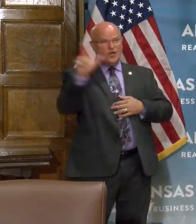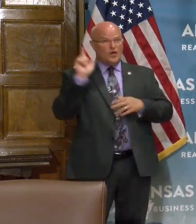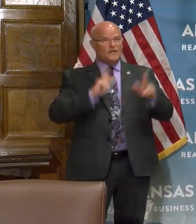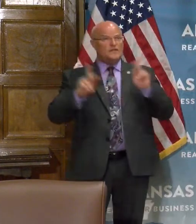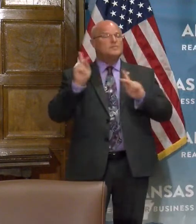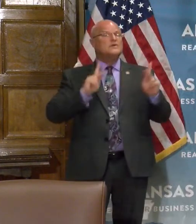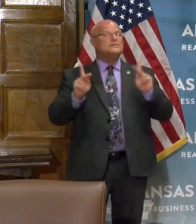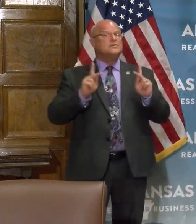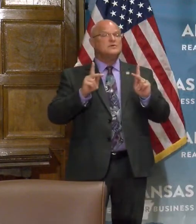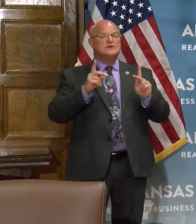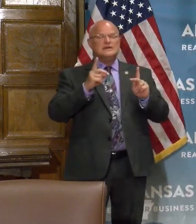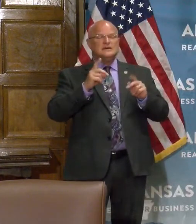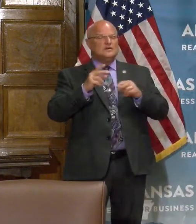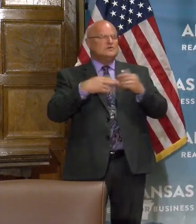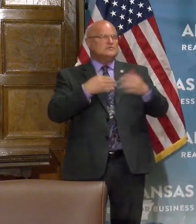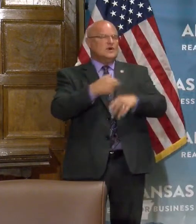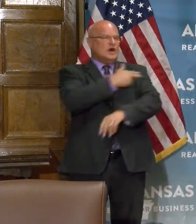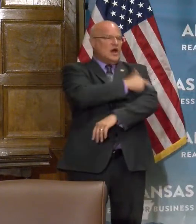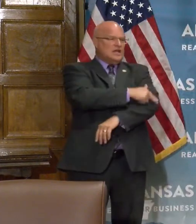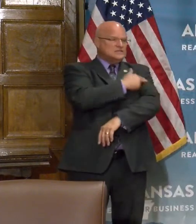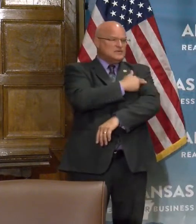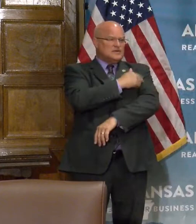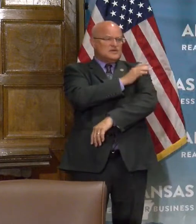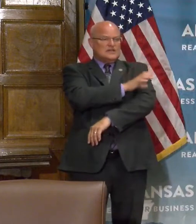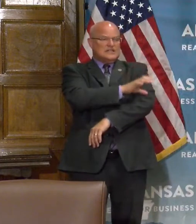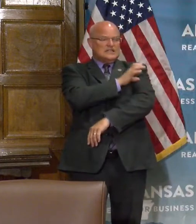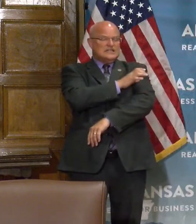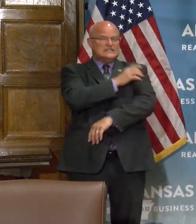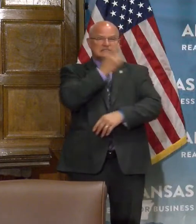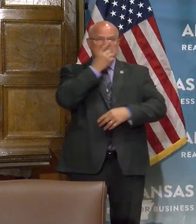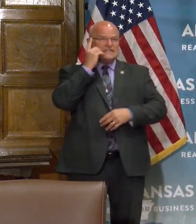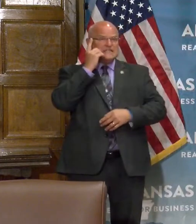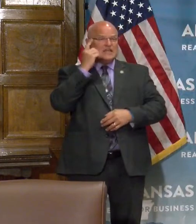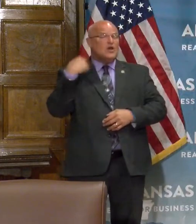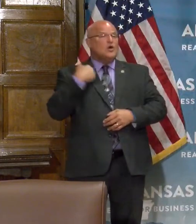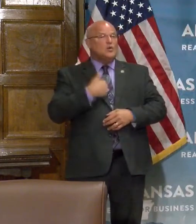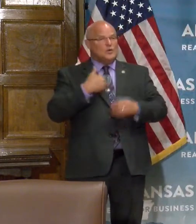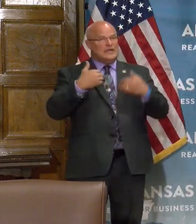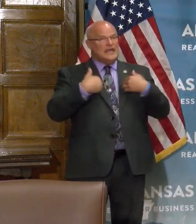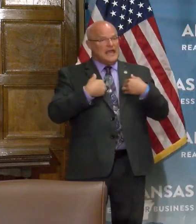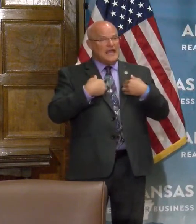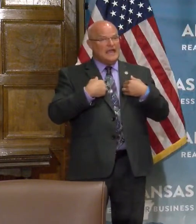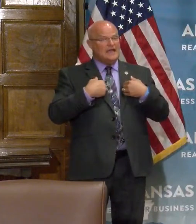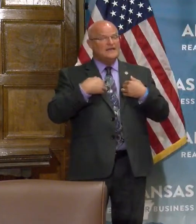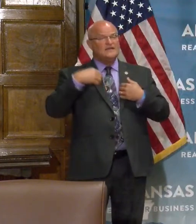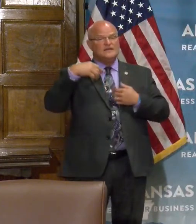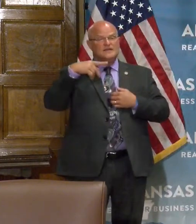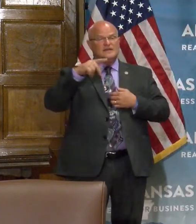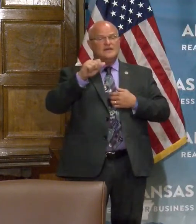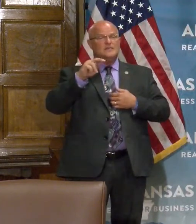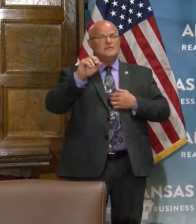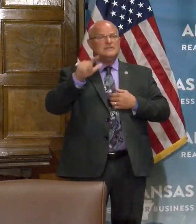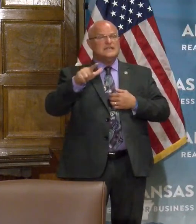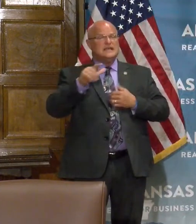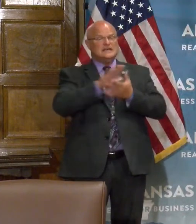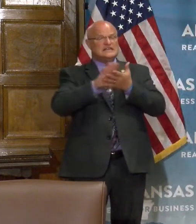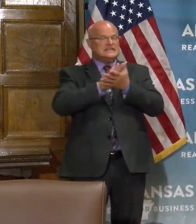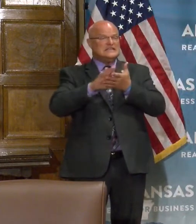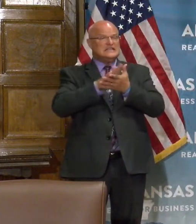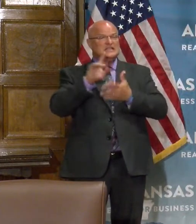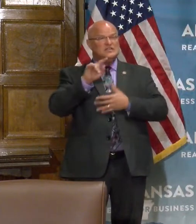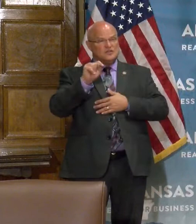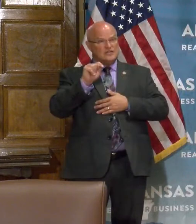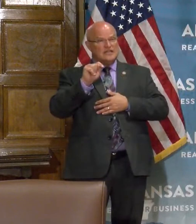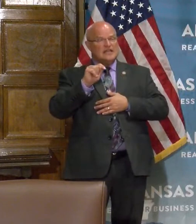in practices, whether it's hospitals, clinics, or dental offices, that we do have the Battelle decontamination unit that's been